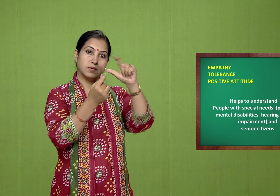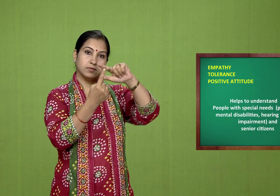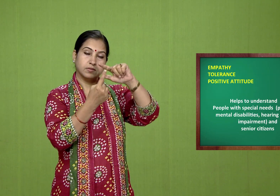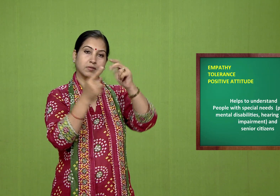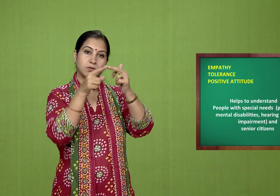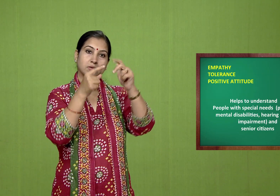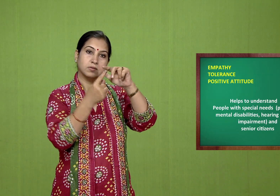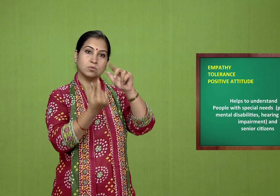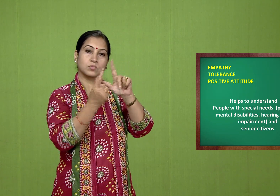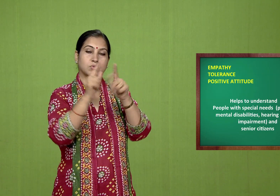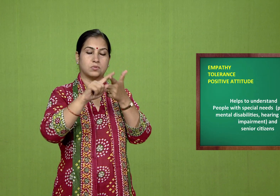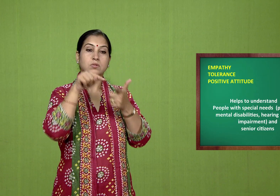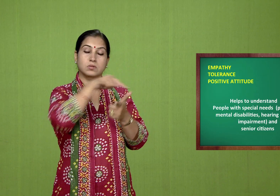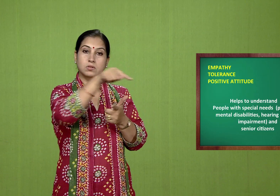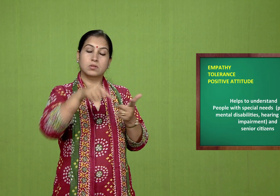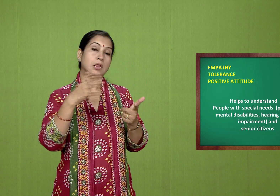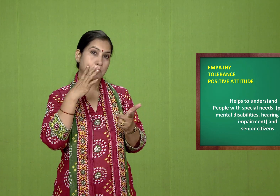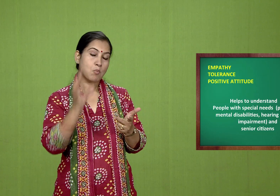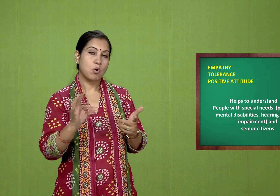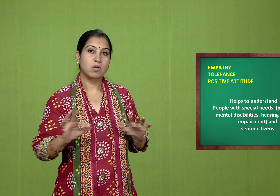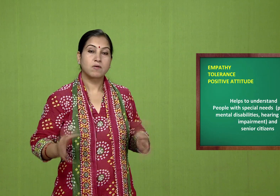are also essential in understanding